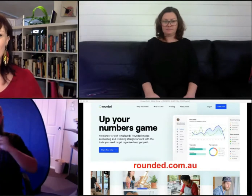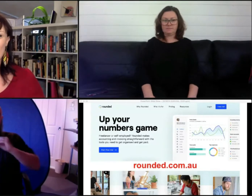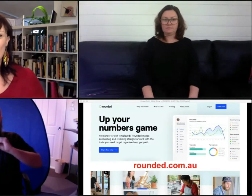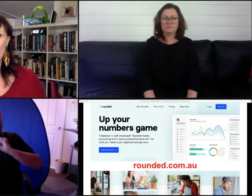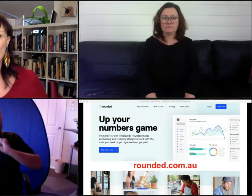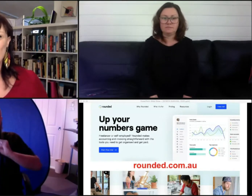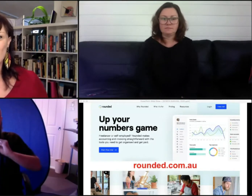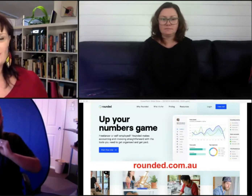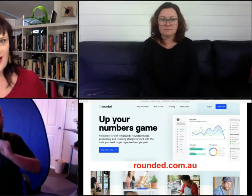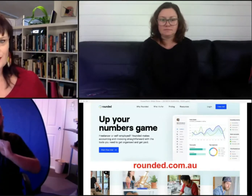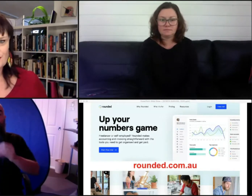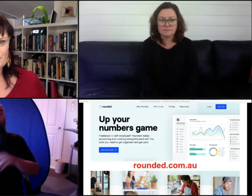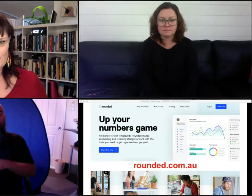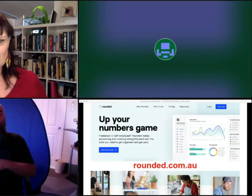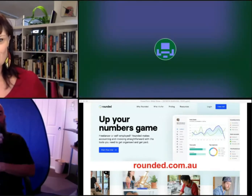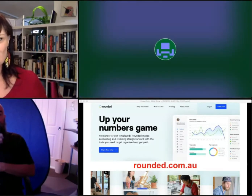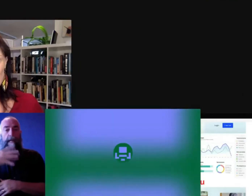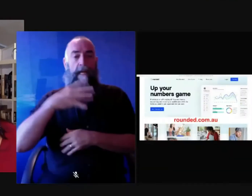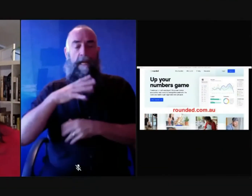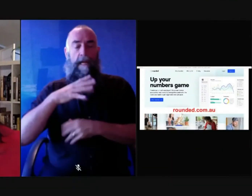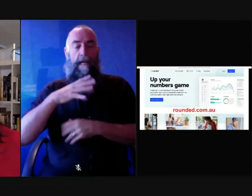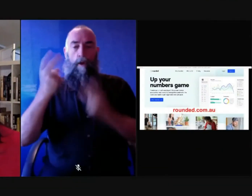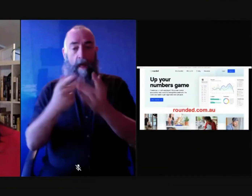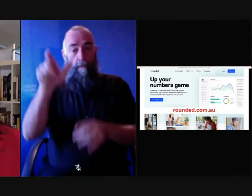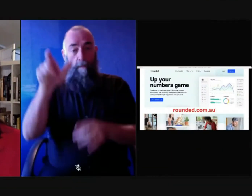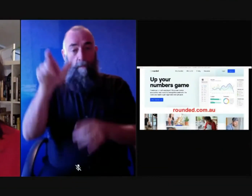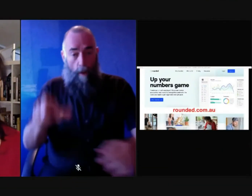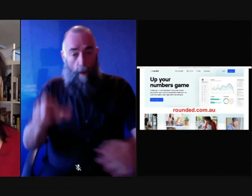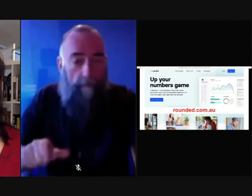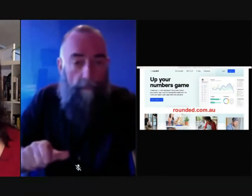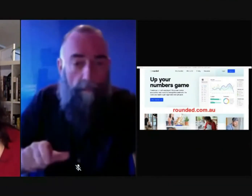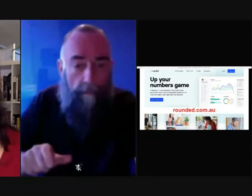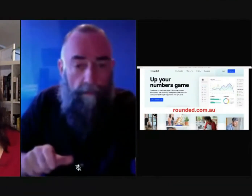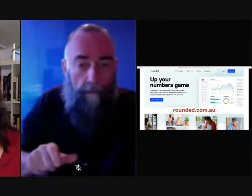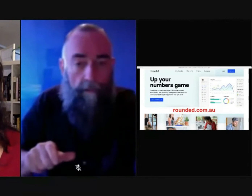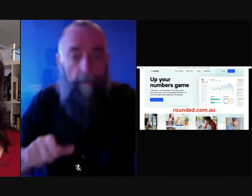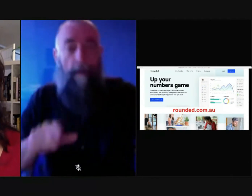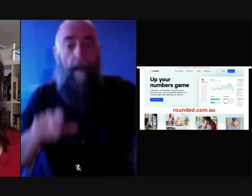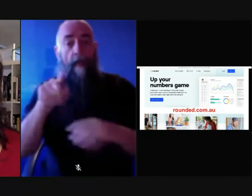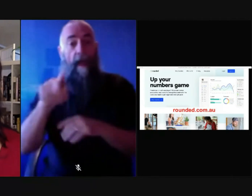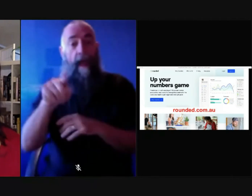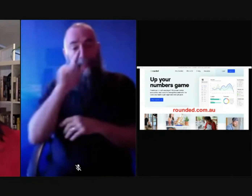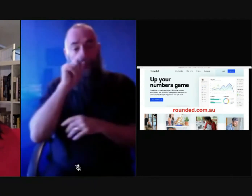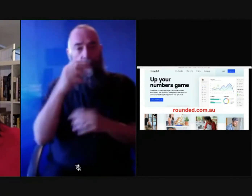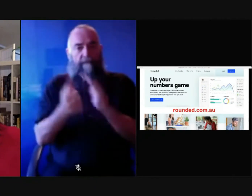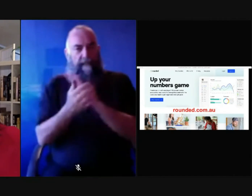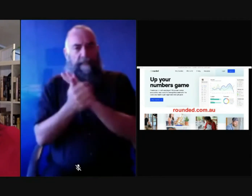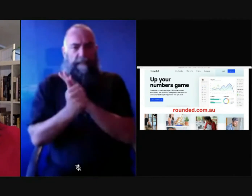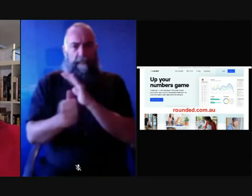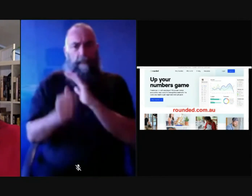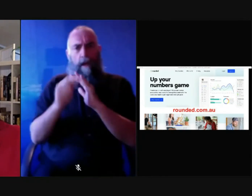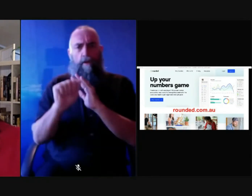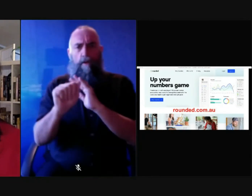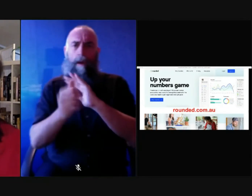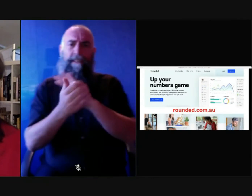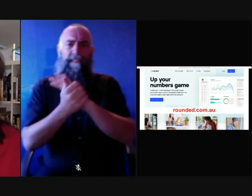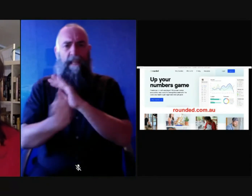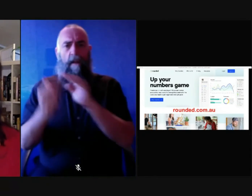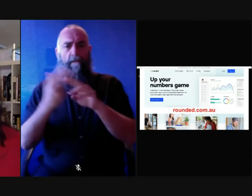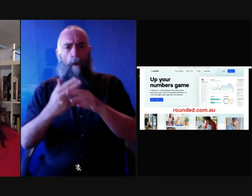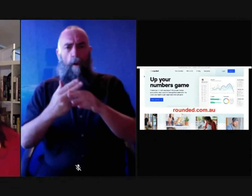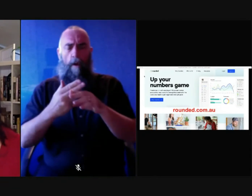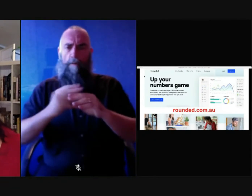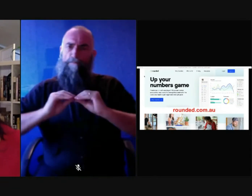else who can haggle for you, because the ability to haggle is crucially important in this